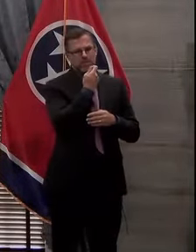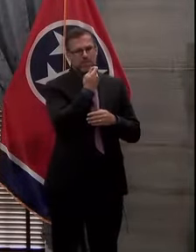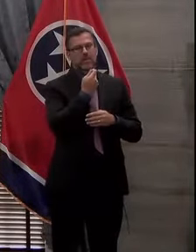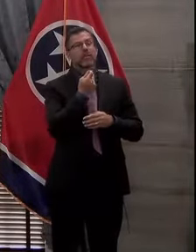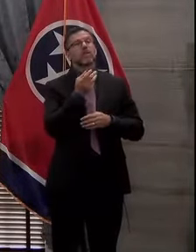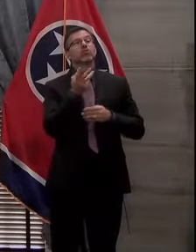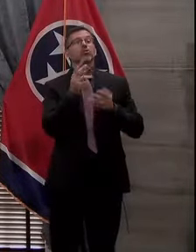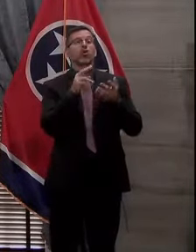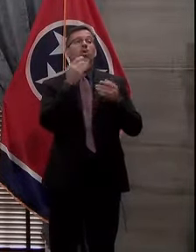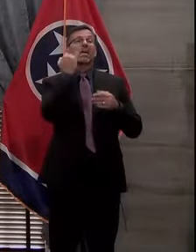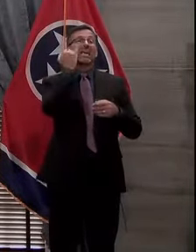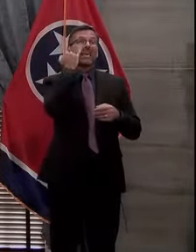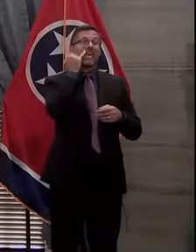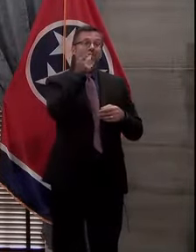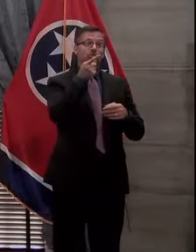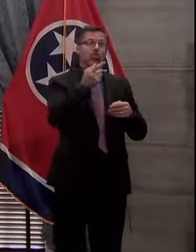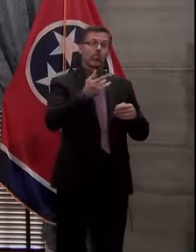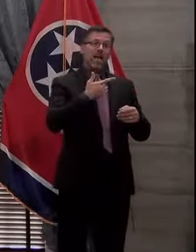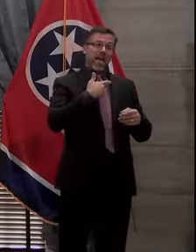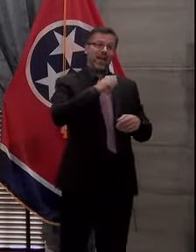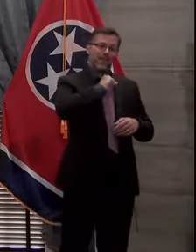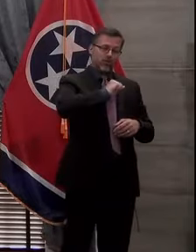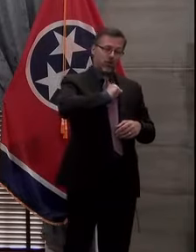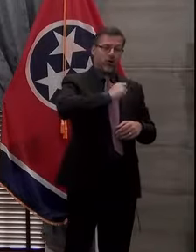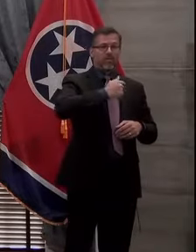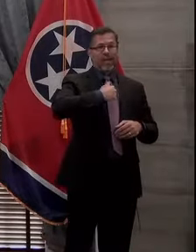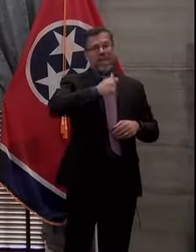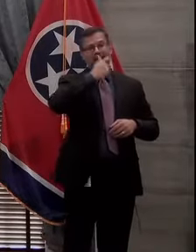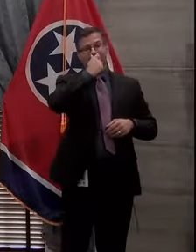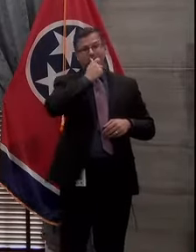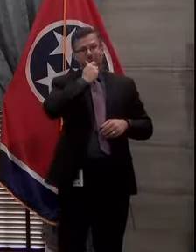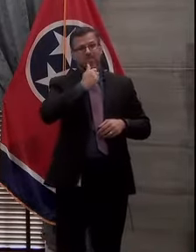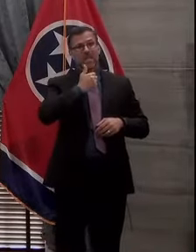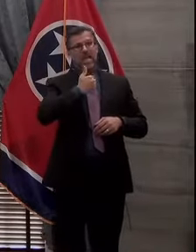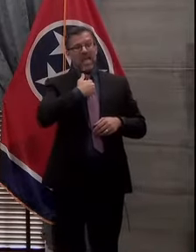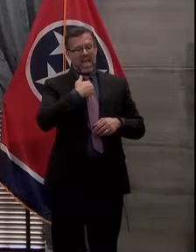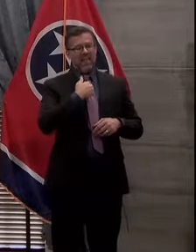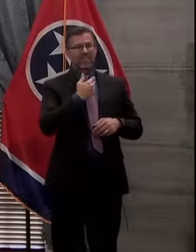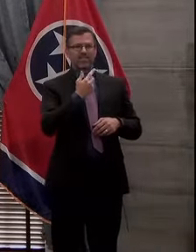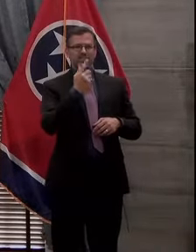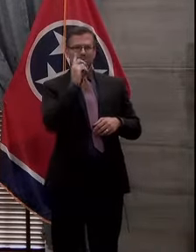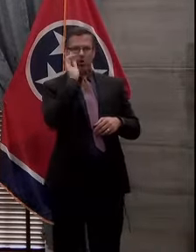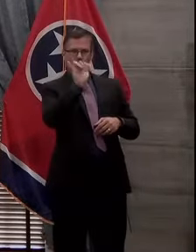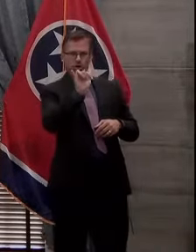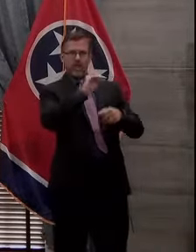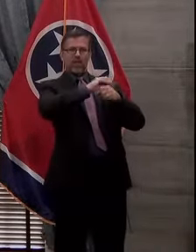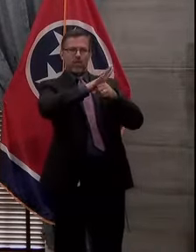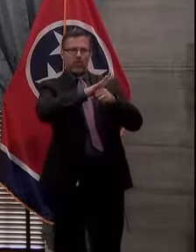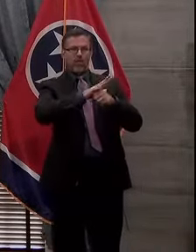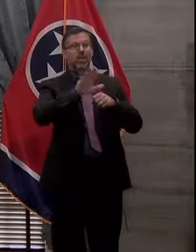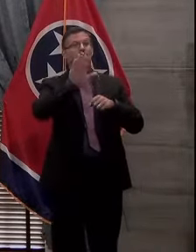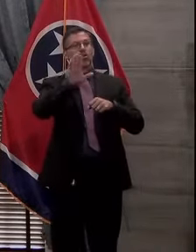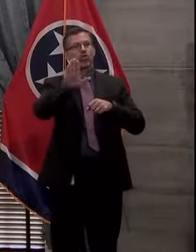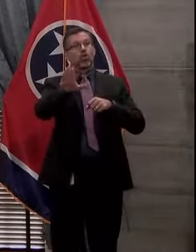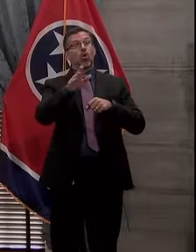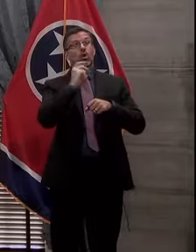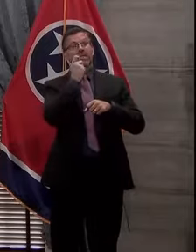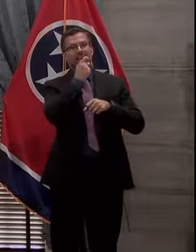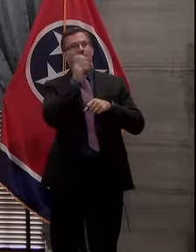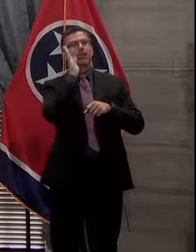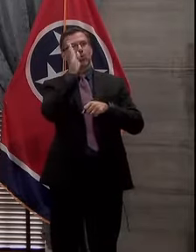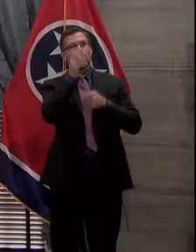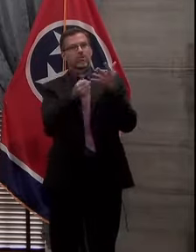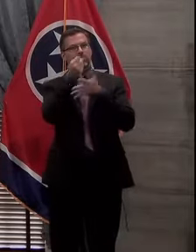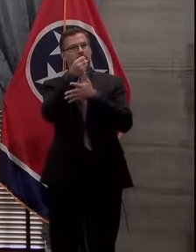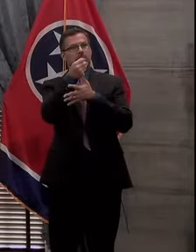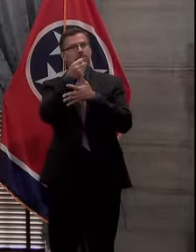people. And now I want to remind you at the health department, any local health department, you can still get tested symptoms or not, but many providers,